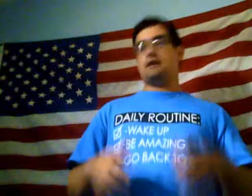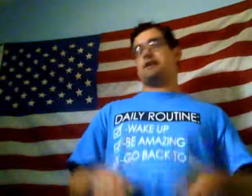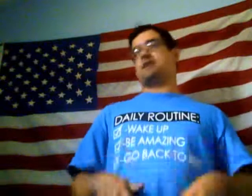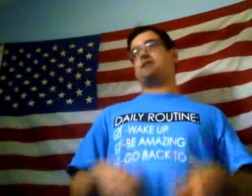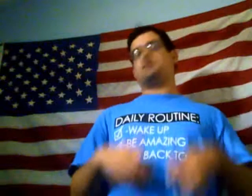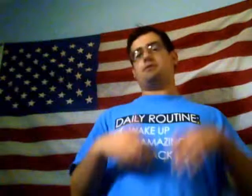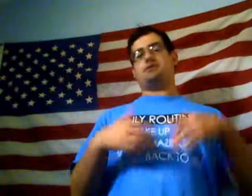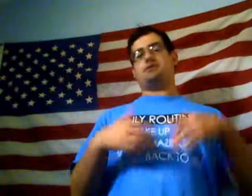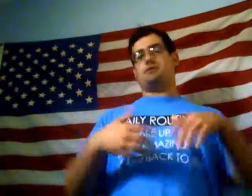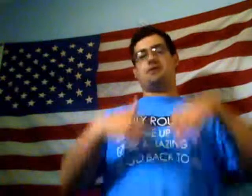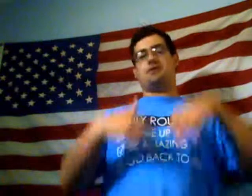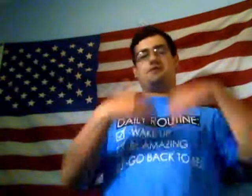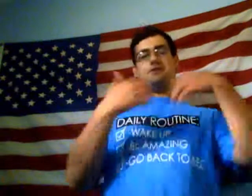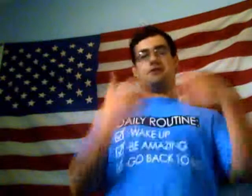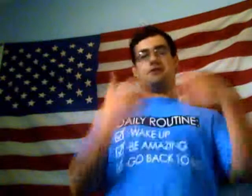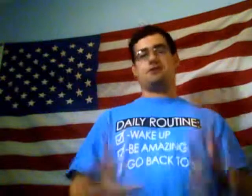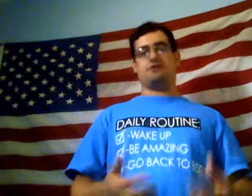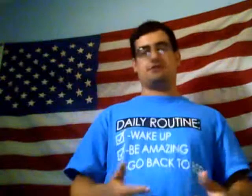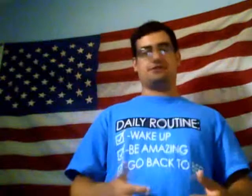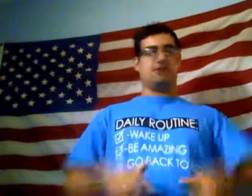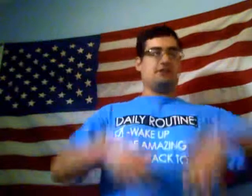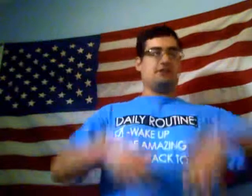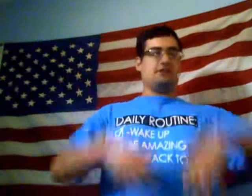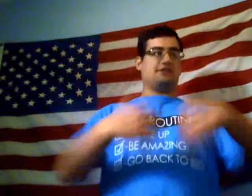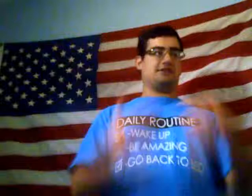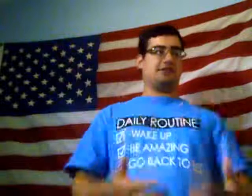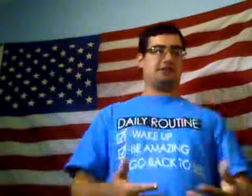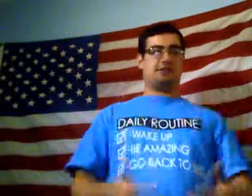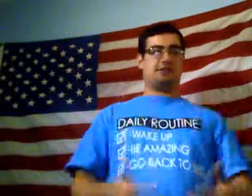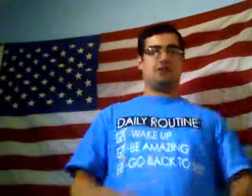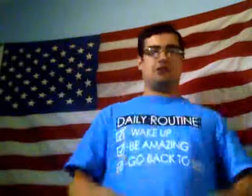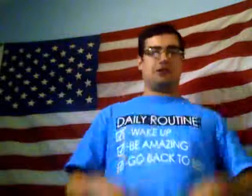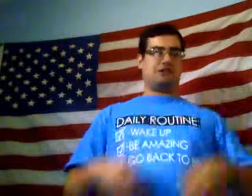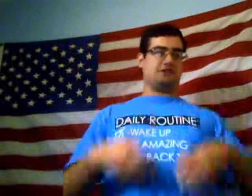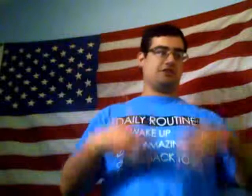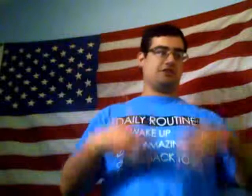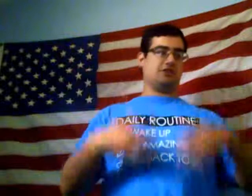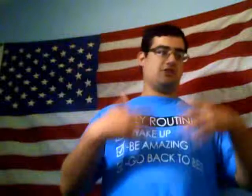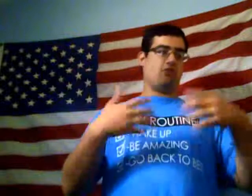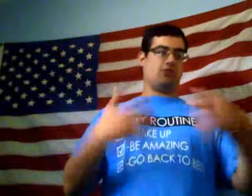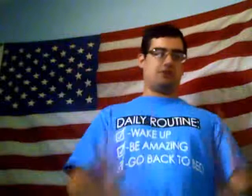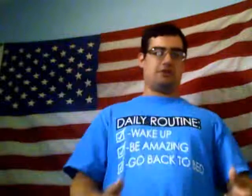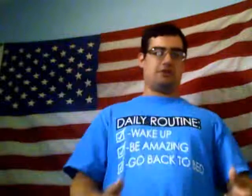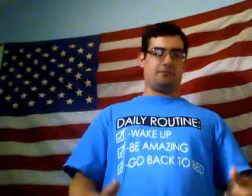Now, Taft was supposed to be Theodore Roosevelt's successor, and